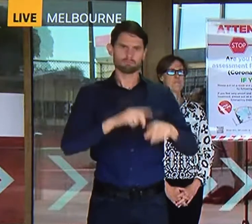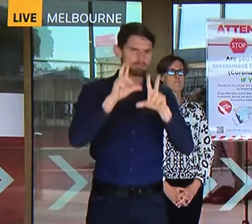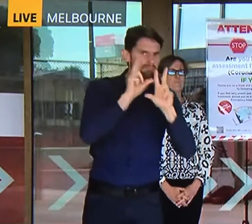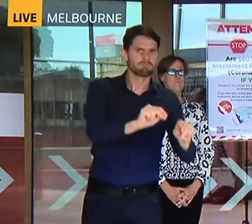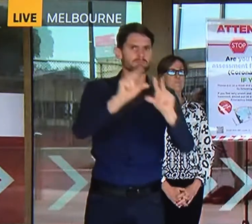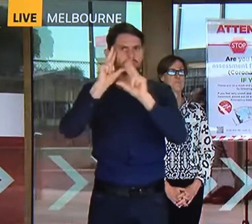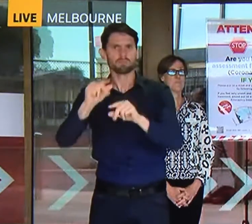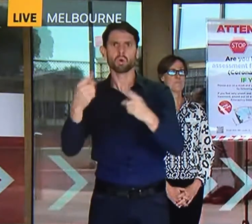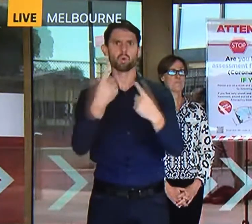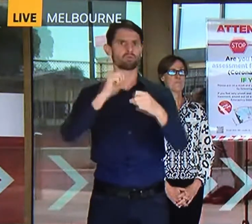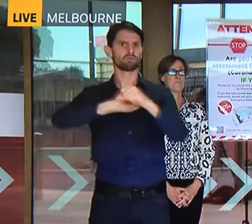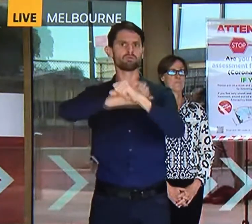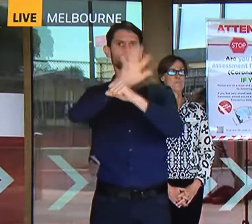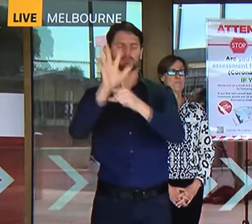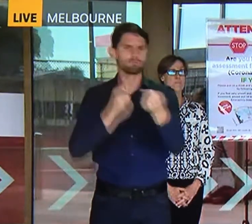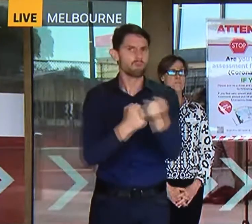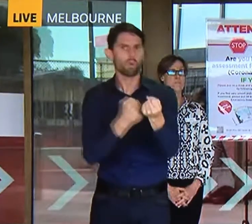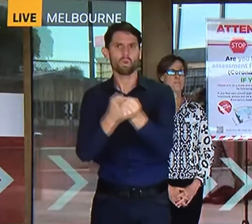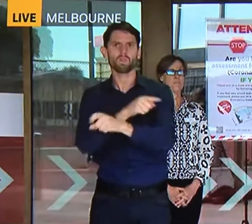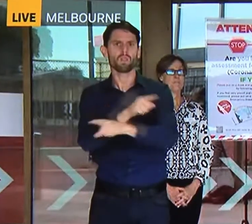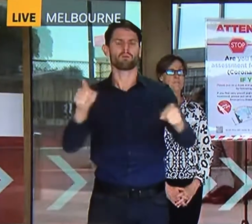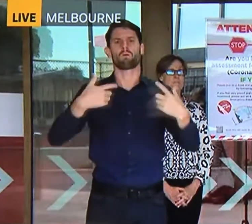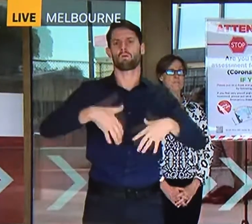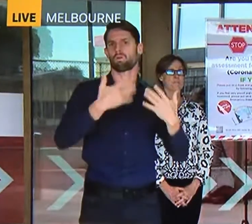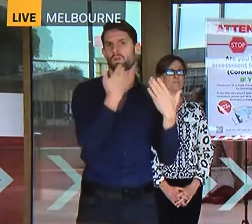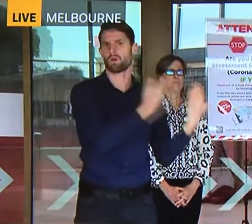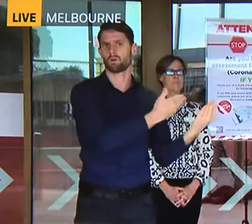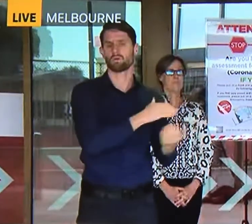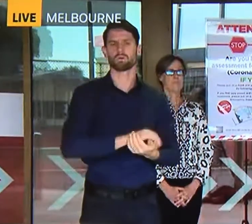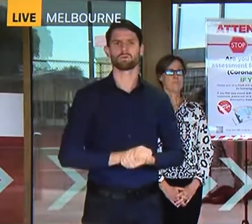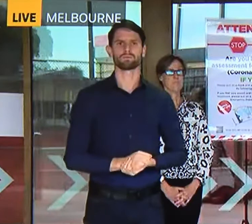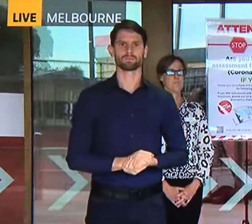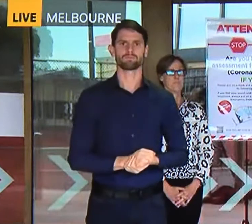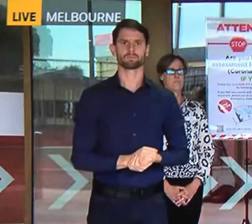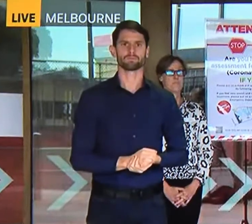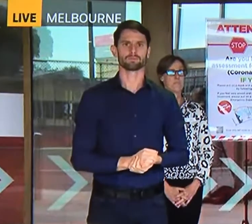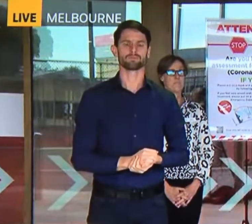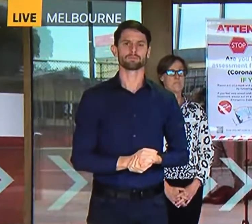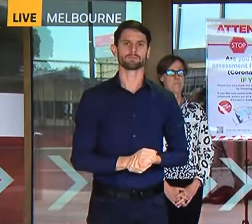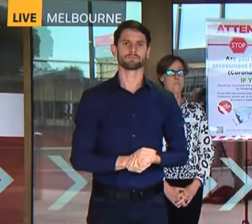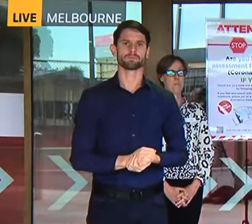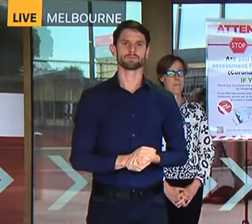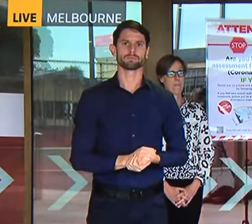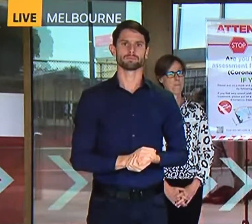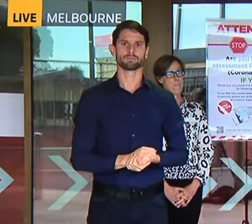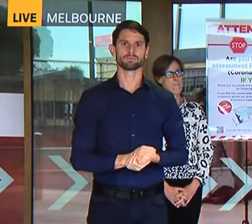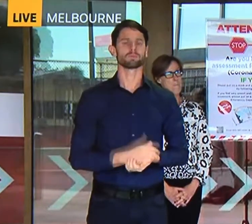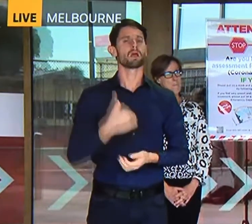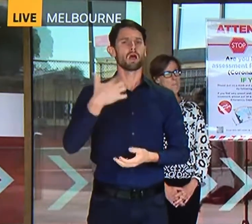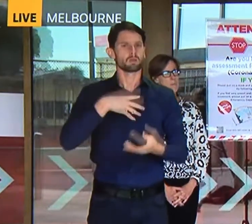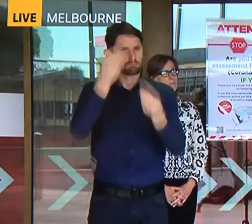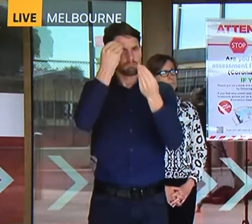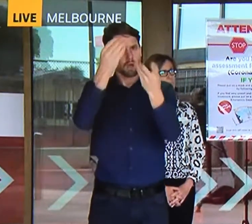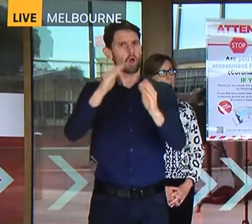future. I want to do two things today: give you a brief national update on our containment efforts, and